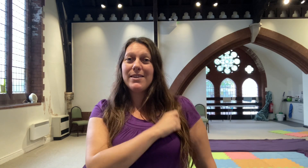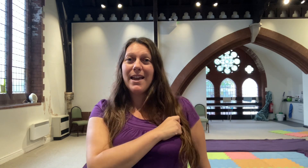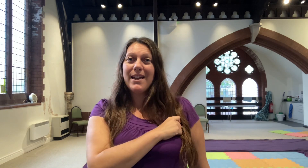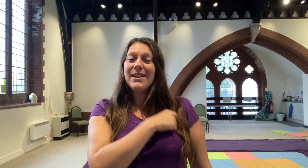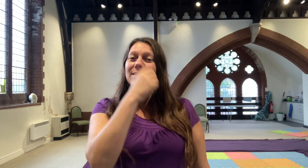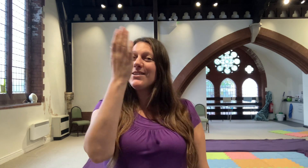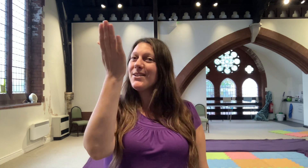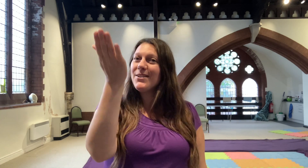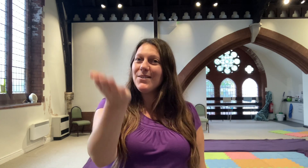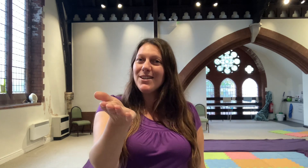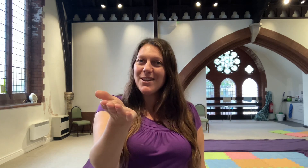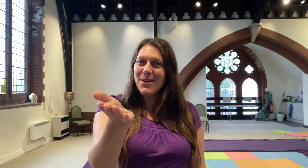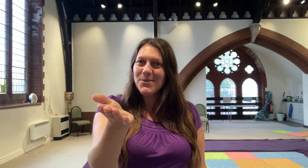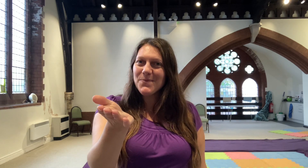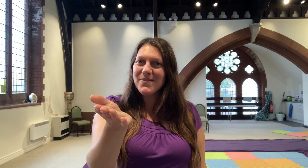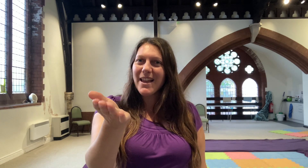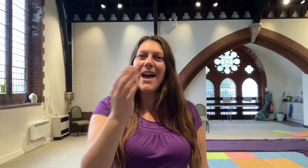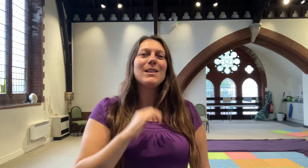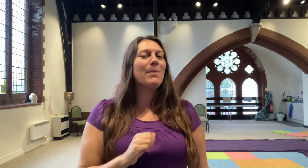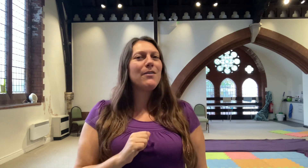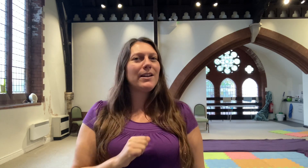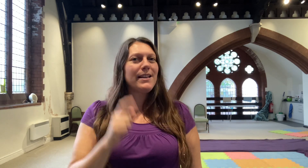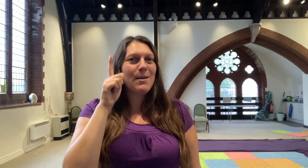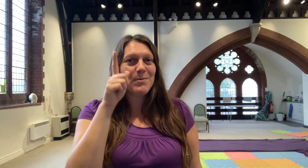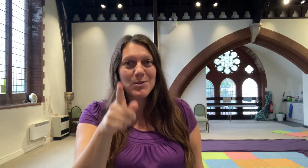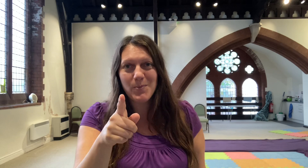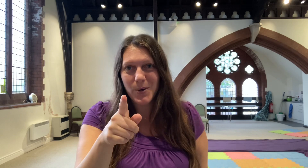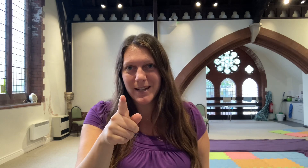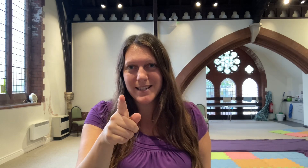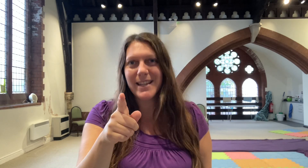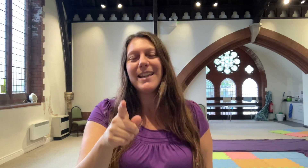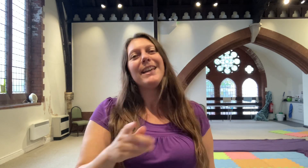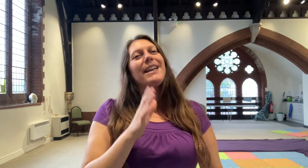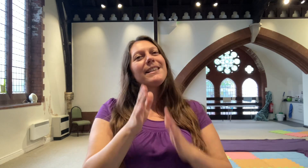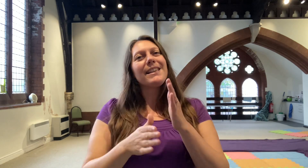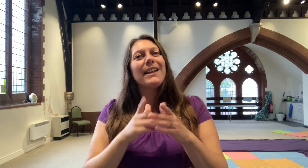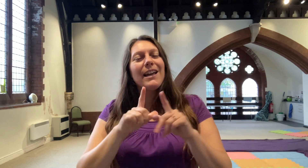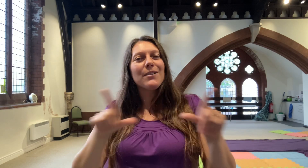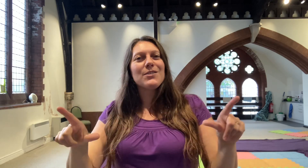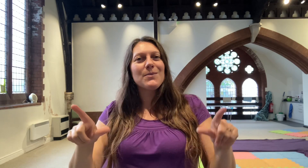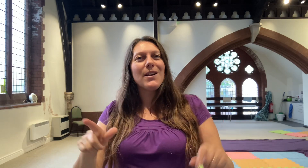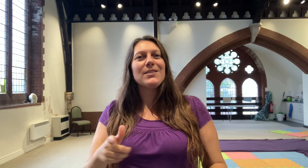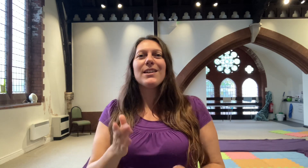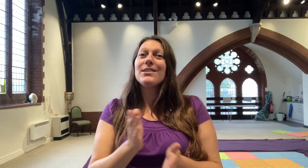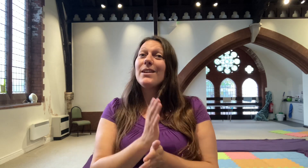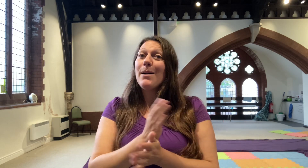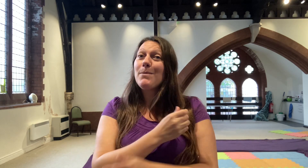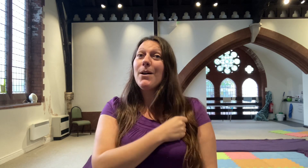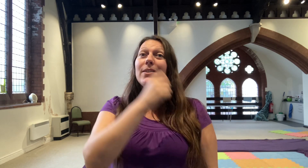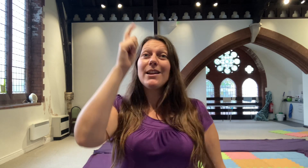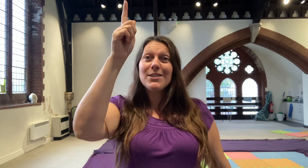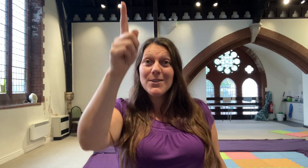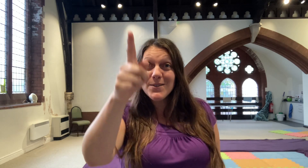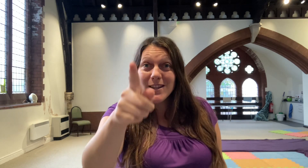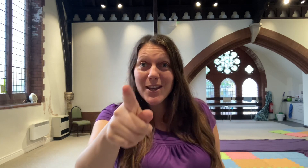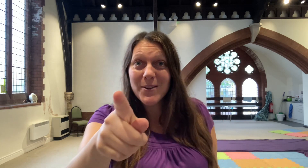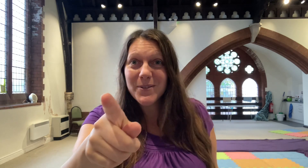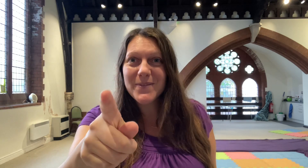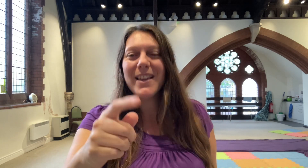birthday to you. And it's perfectly acceptable to point in sign language as well, so you can do happy birthday to you,